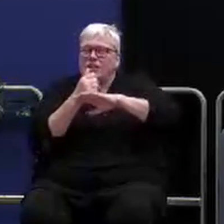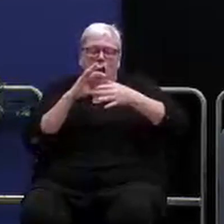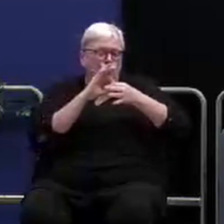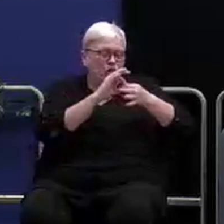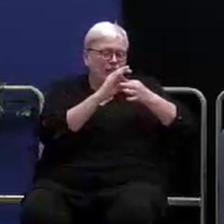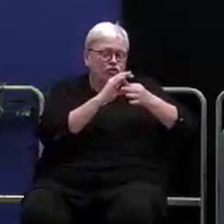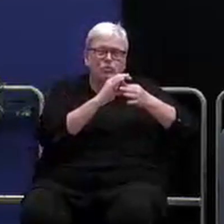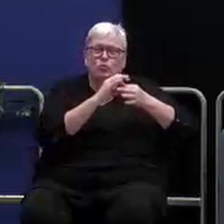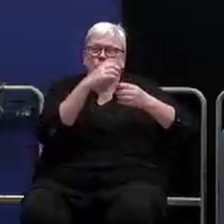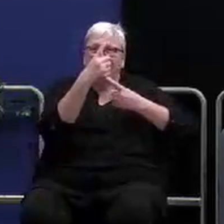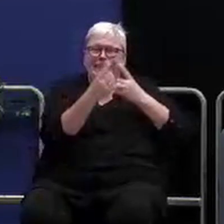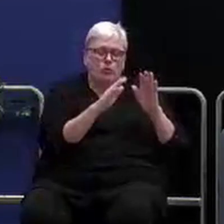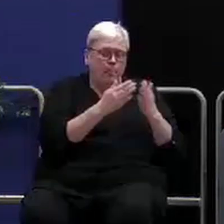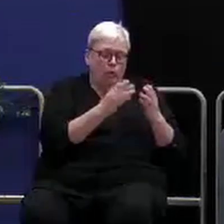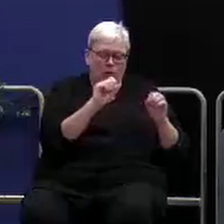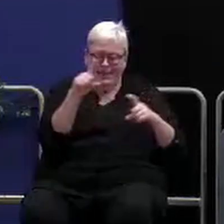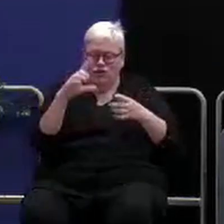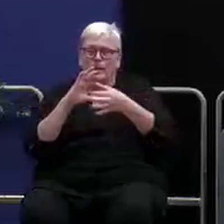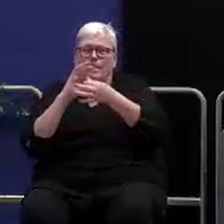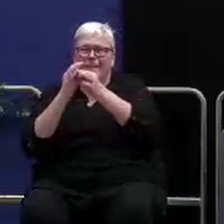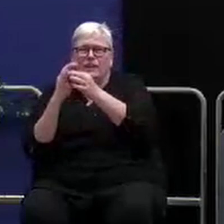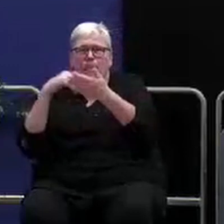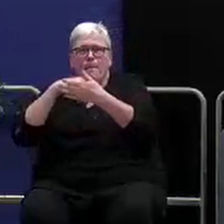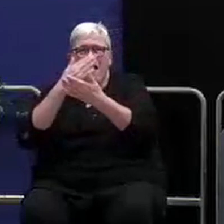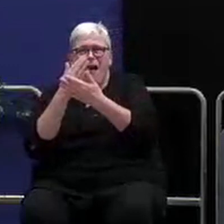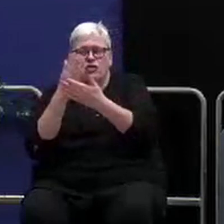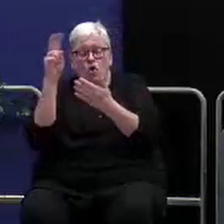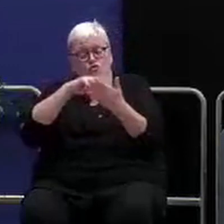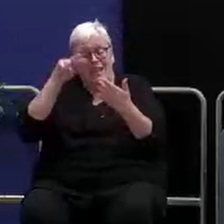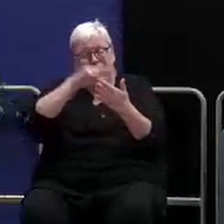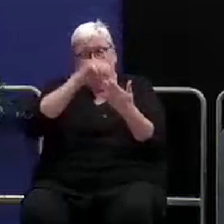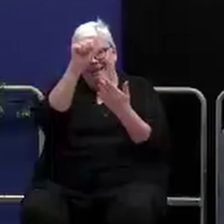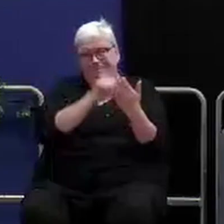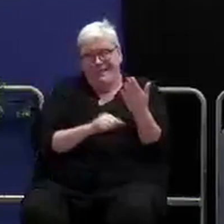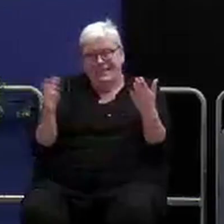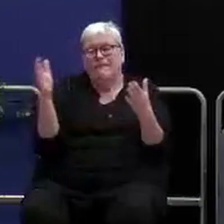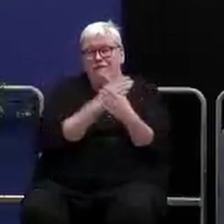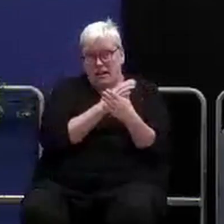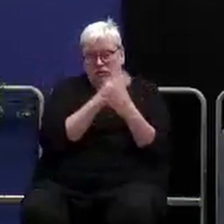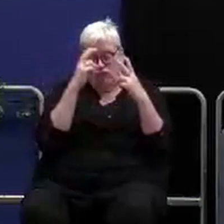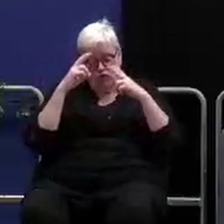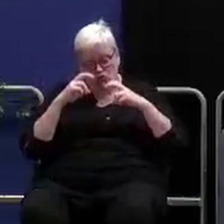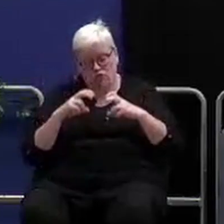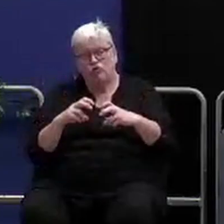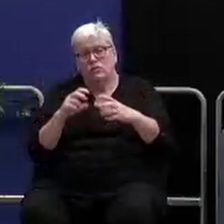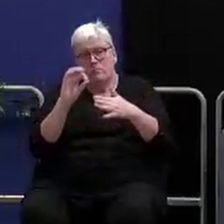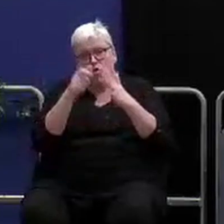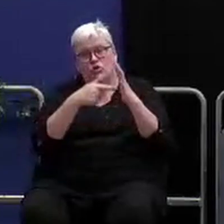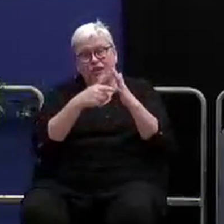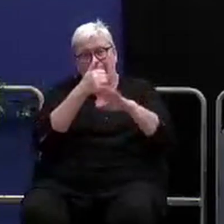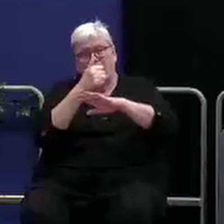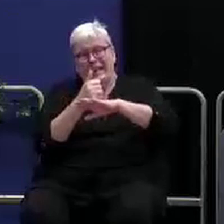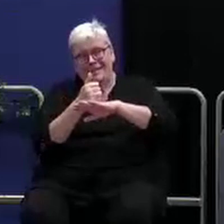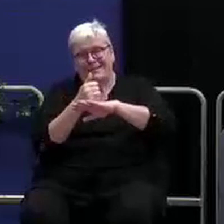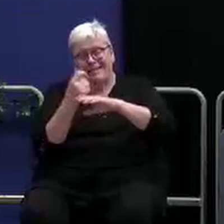each feature. So in some ways, the reading list came first, and it was a research project-based